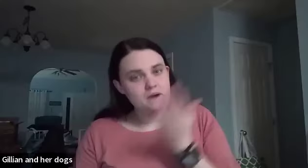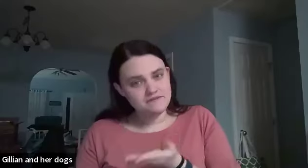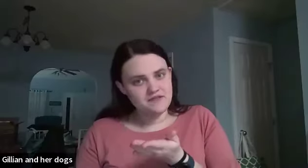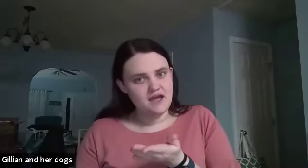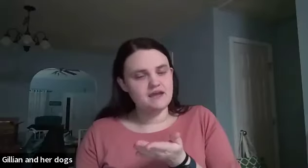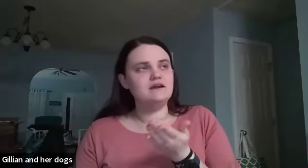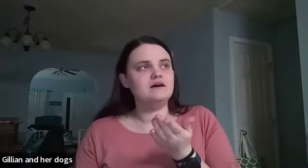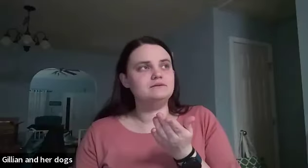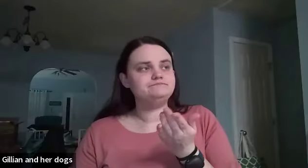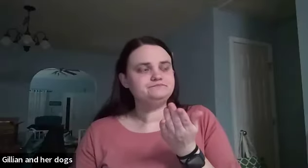with that,